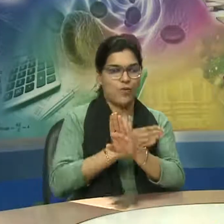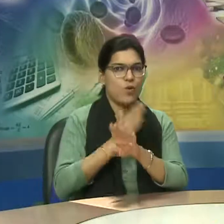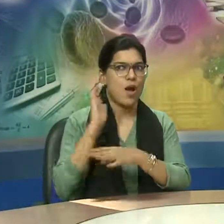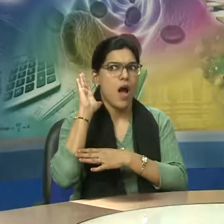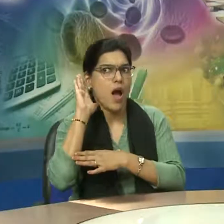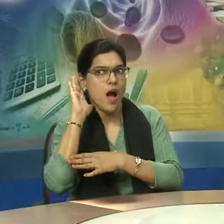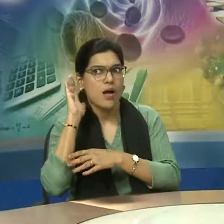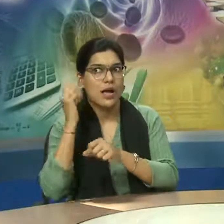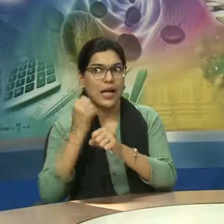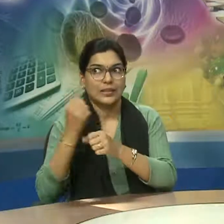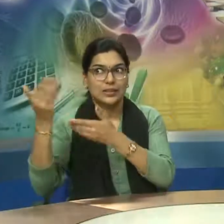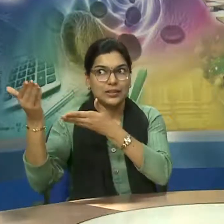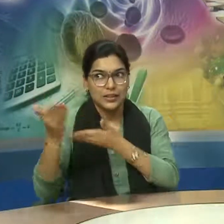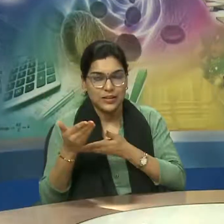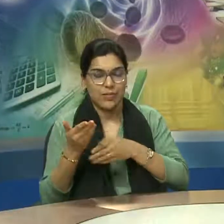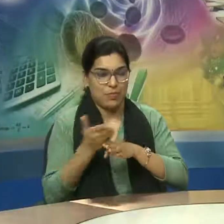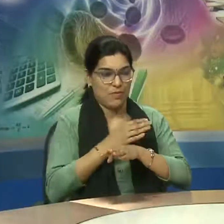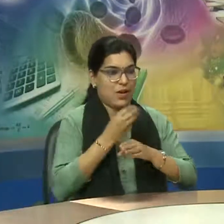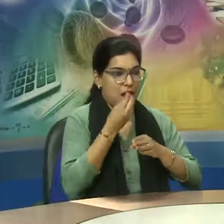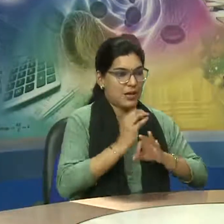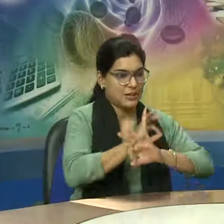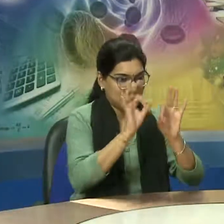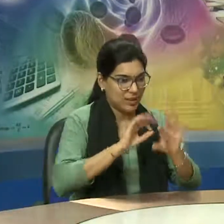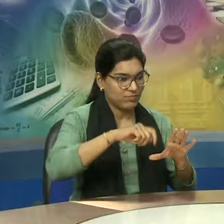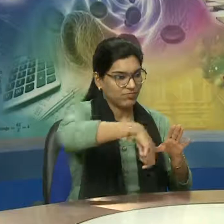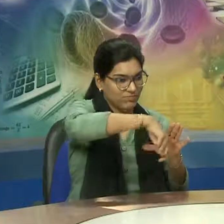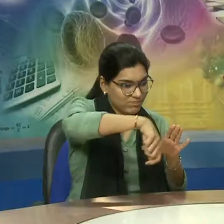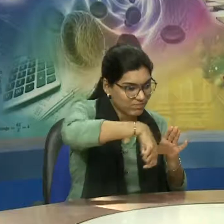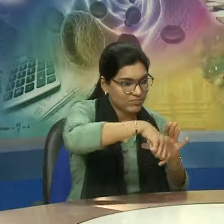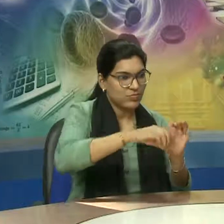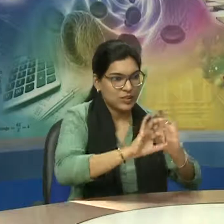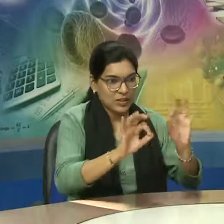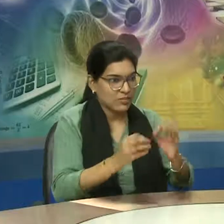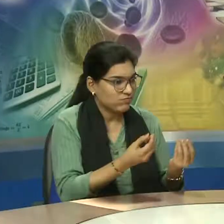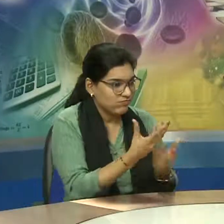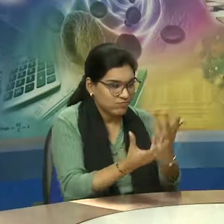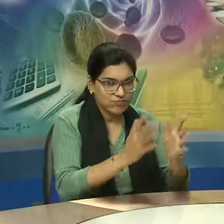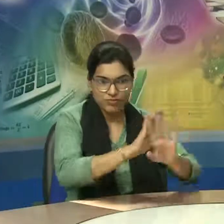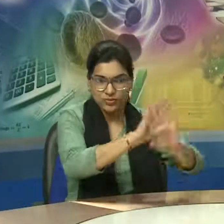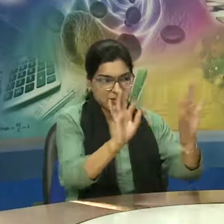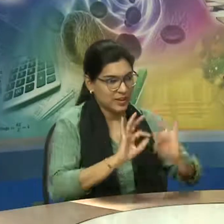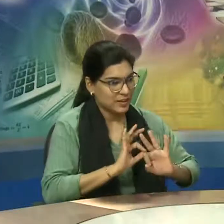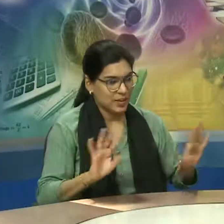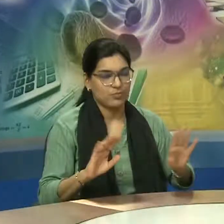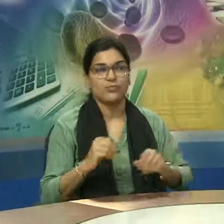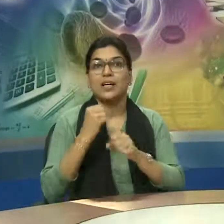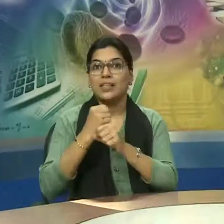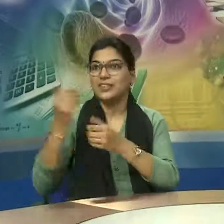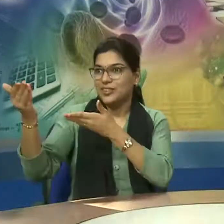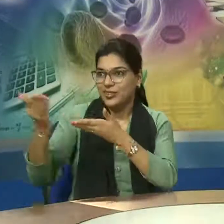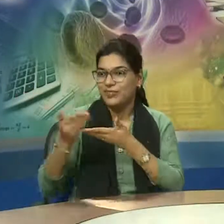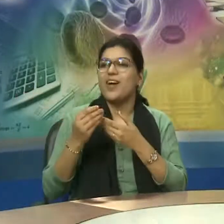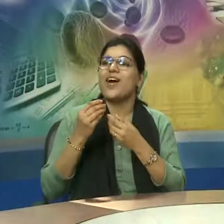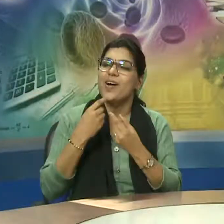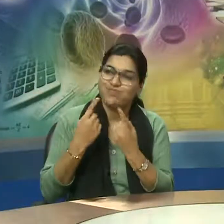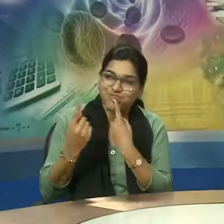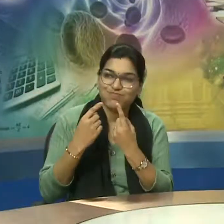of guests in our home, we prepare all the food items.